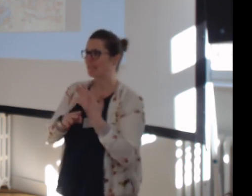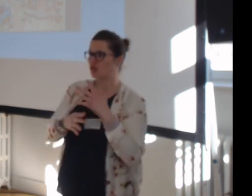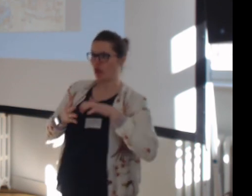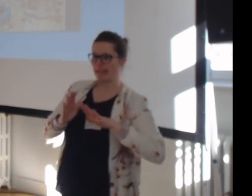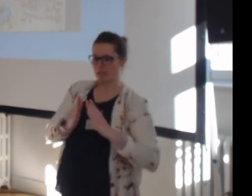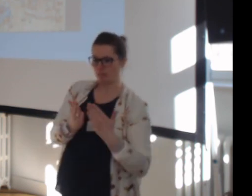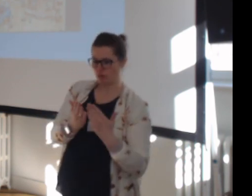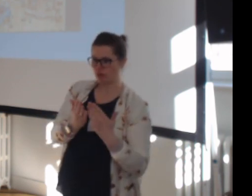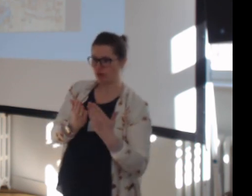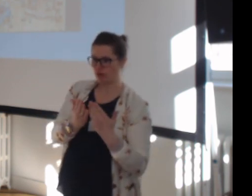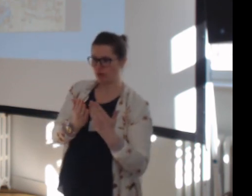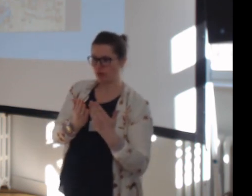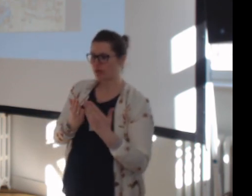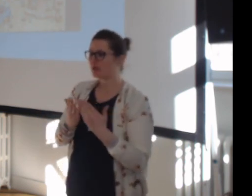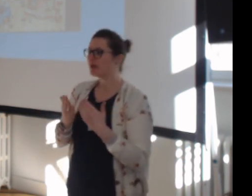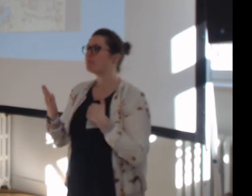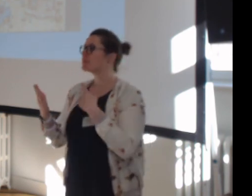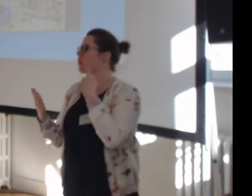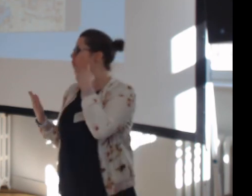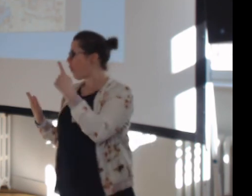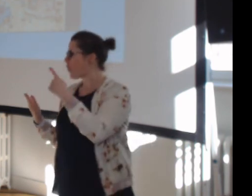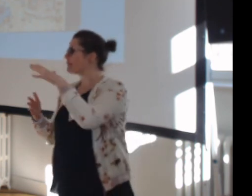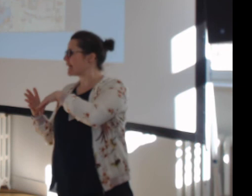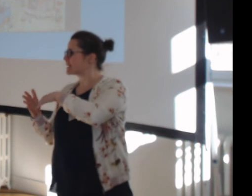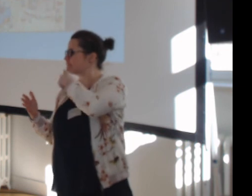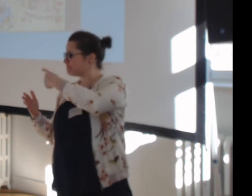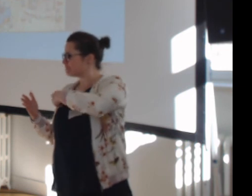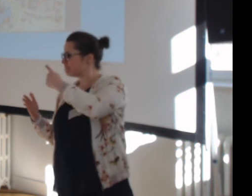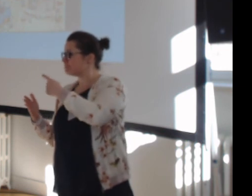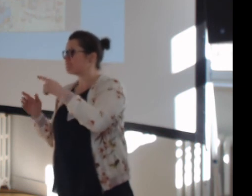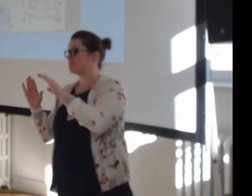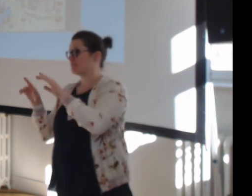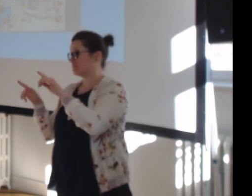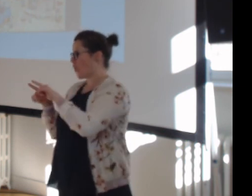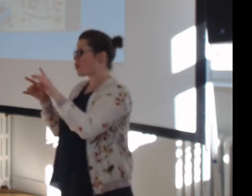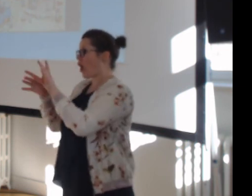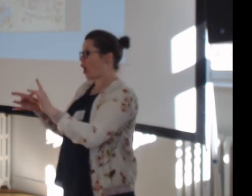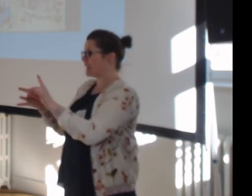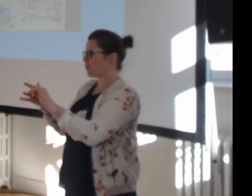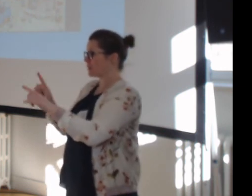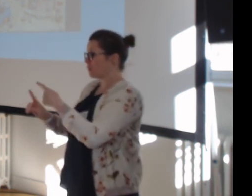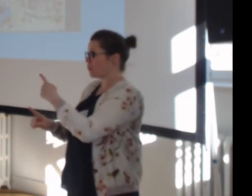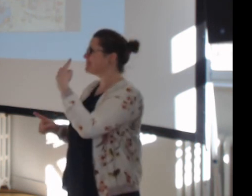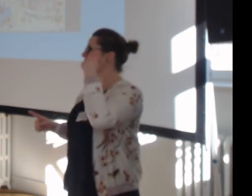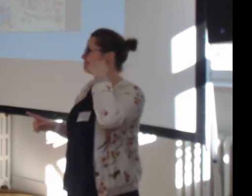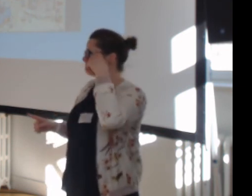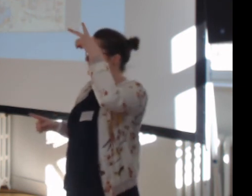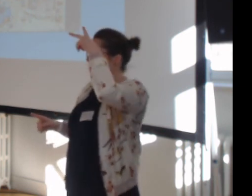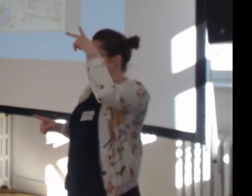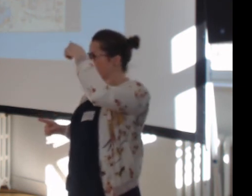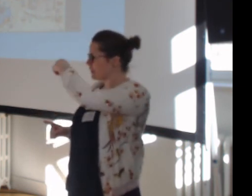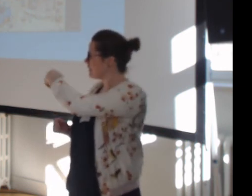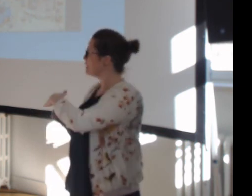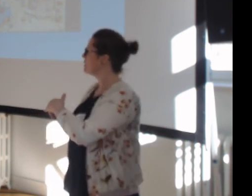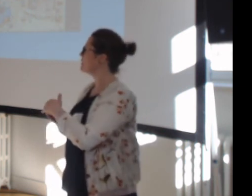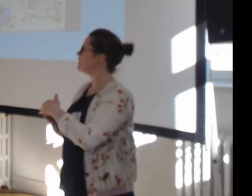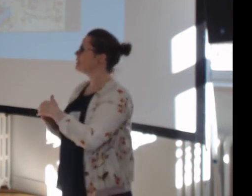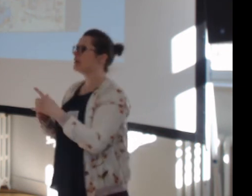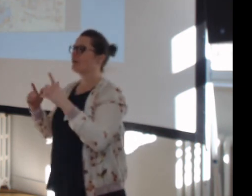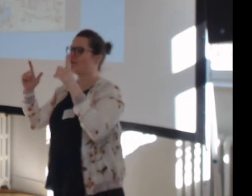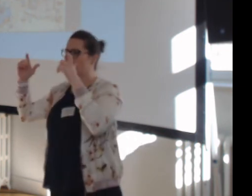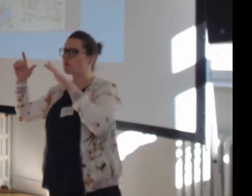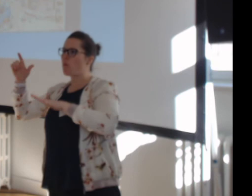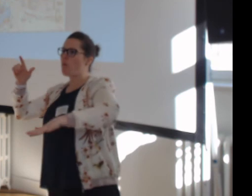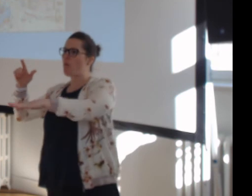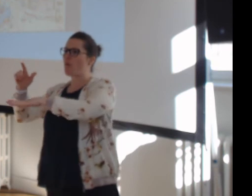textbook. Here the text-to-speech is describing, there are the chickens, describing the image of